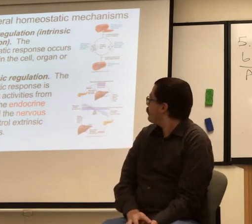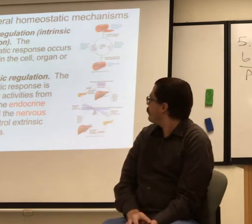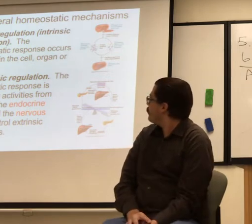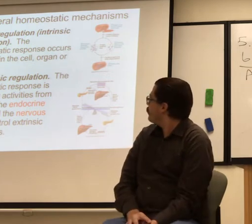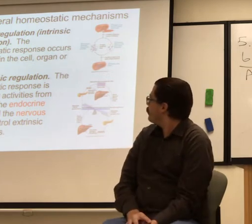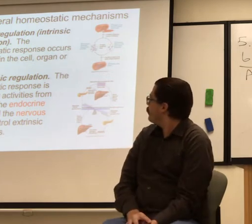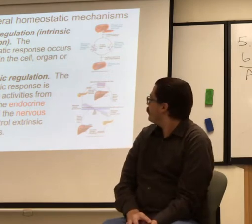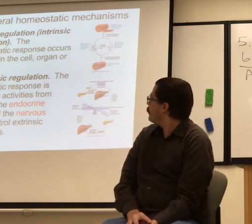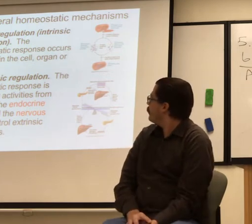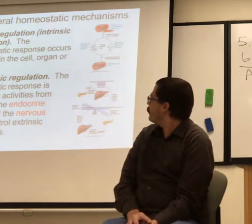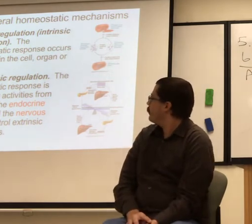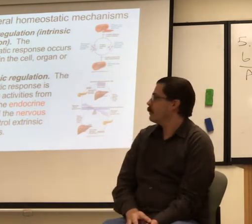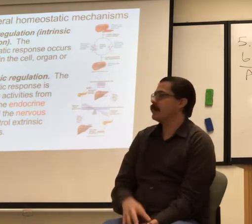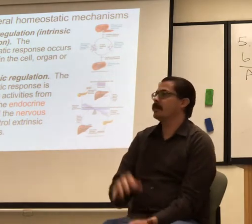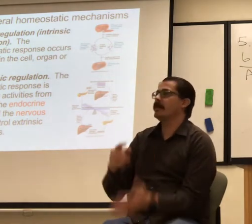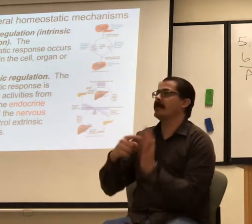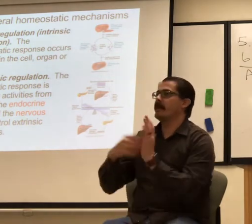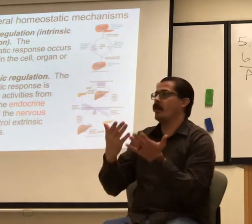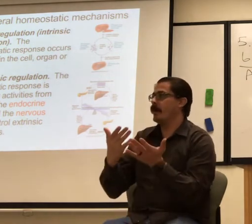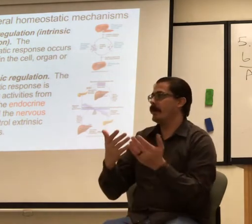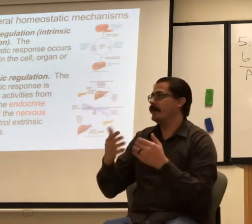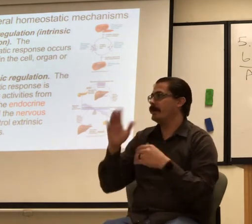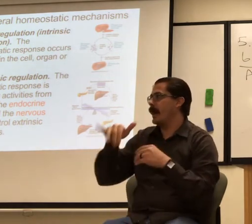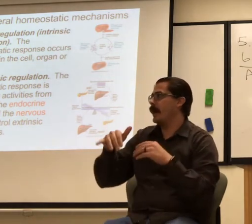Example, blood clotting.